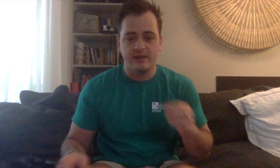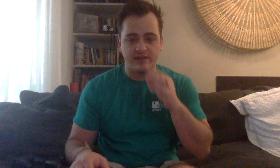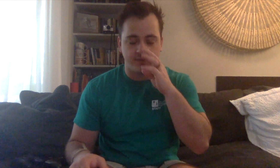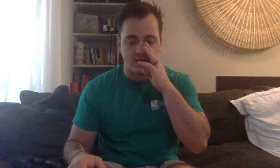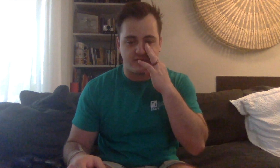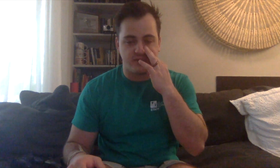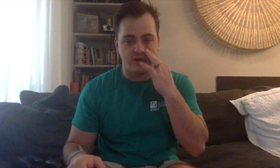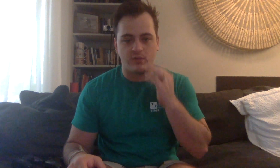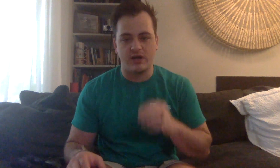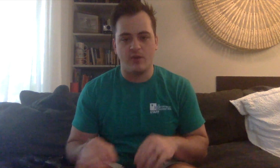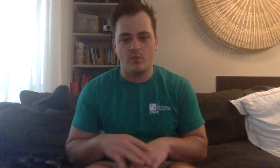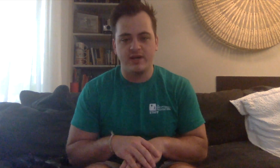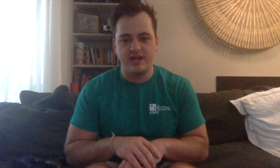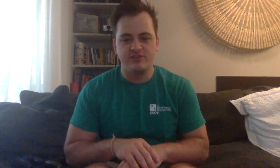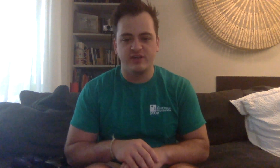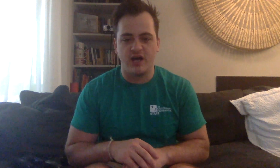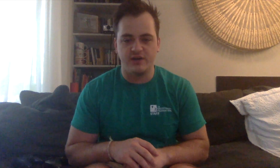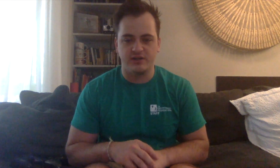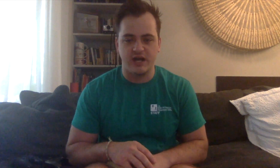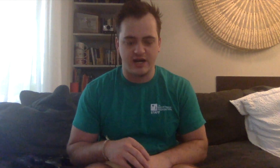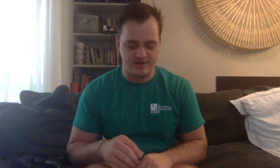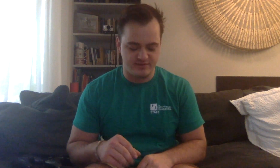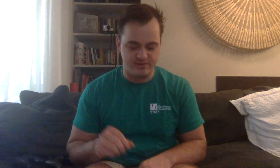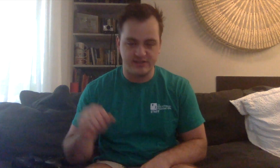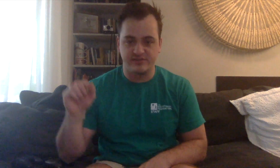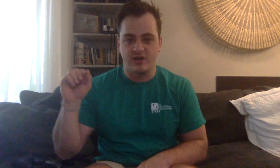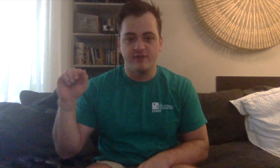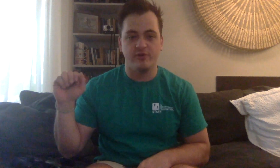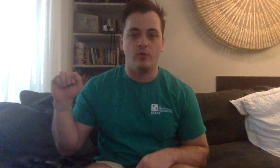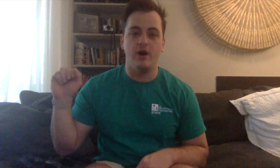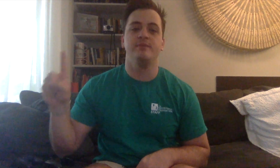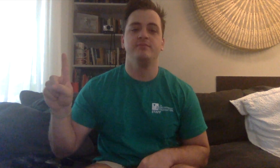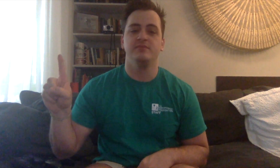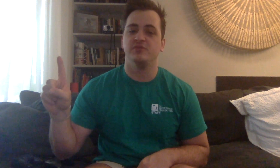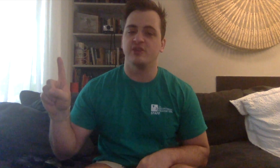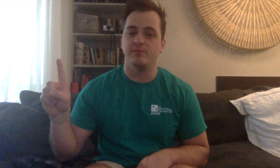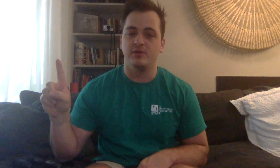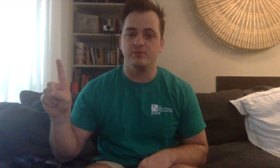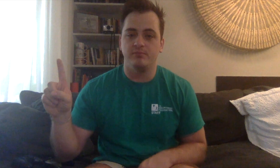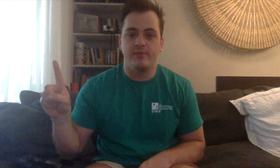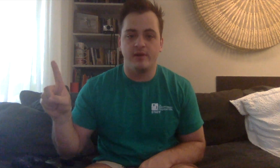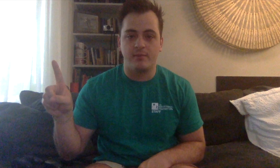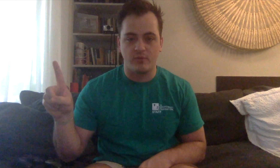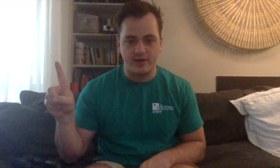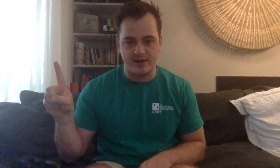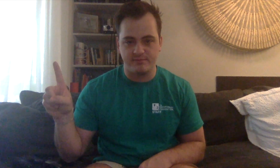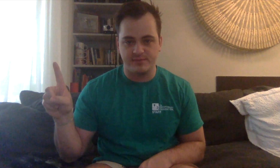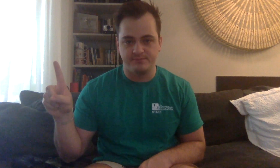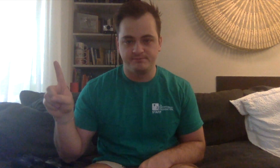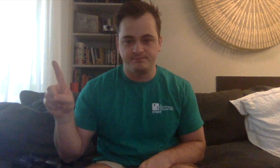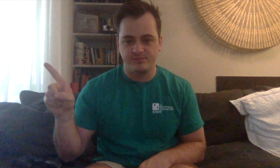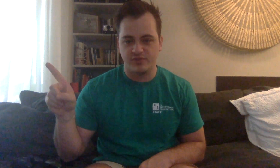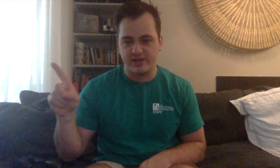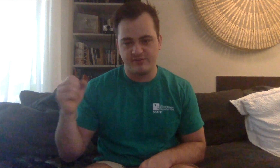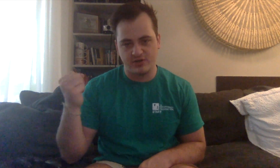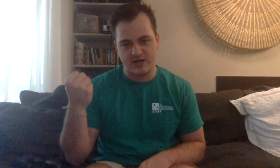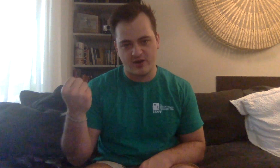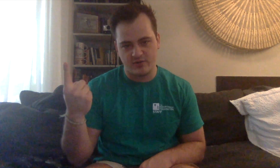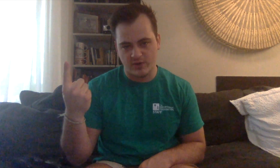That's the part that we're going to work on. One nation under God. So for one, you're just going to put the number 1 up. Just like if you're counting 1,